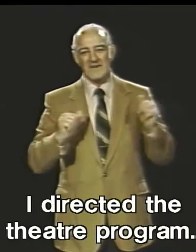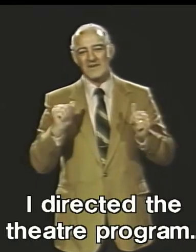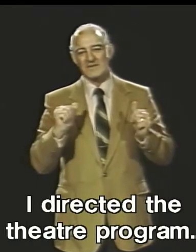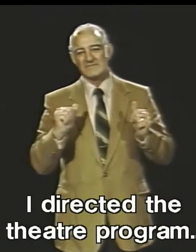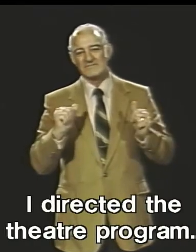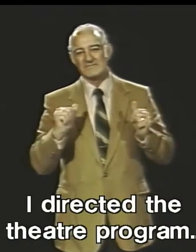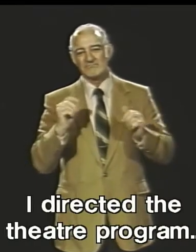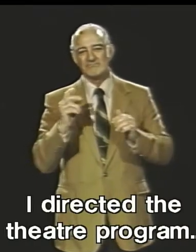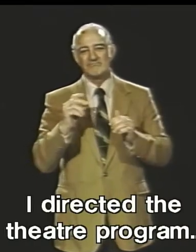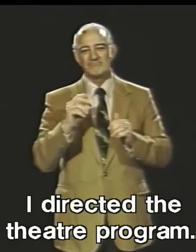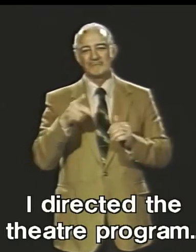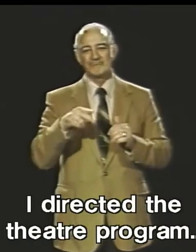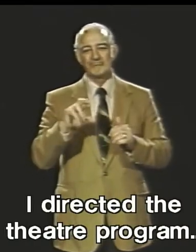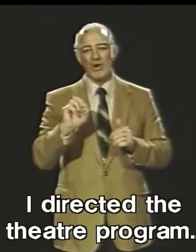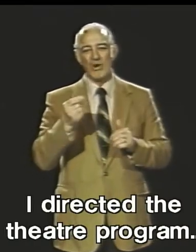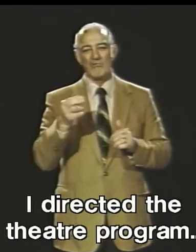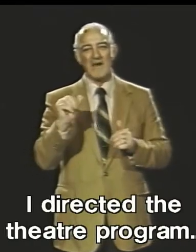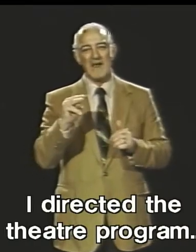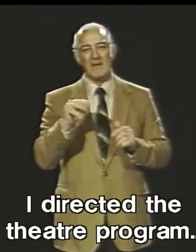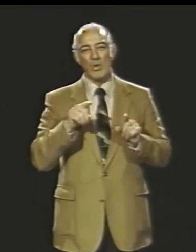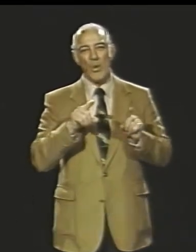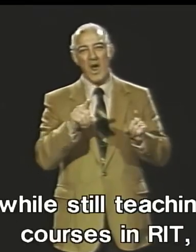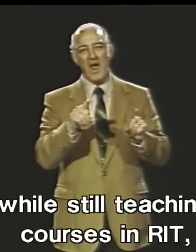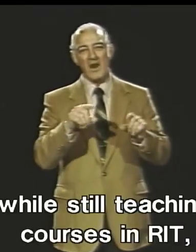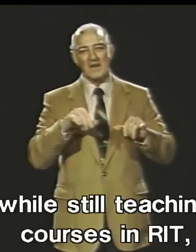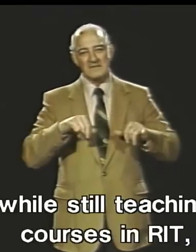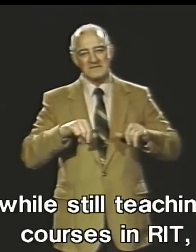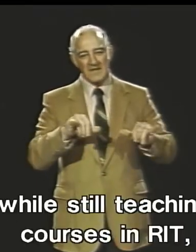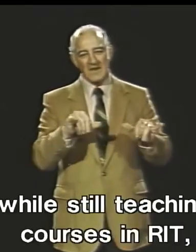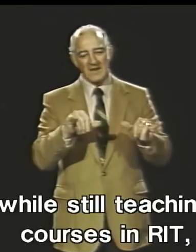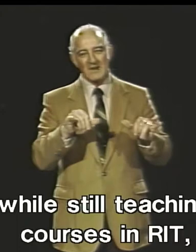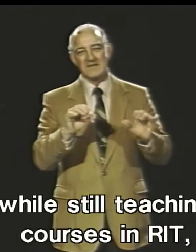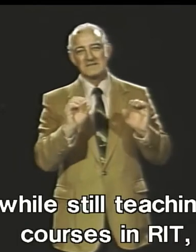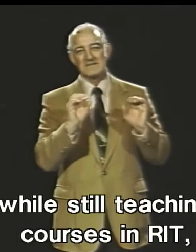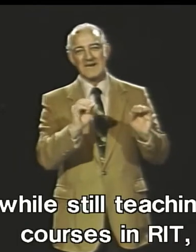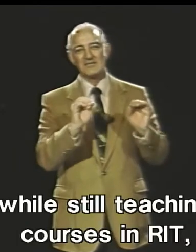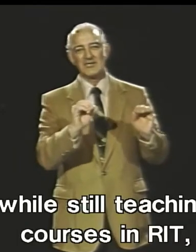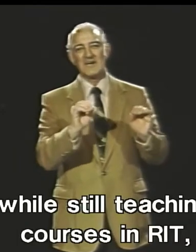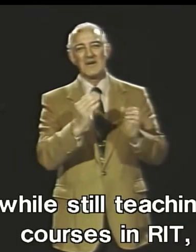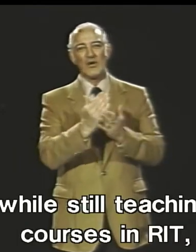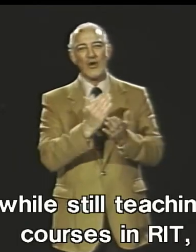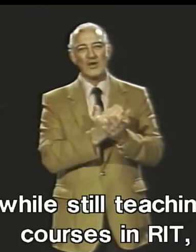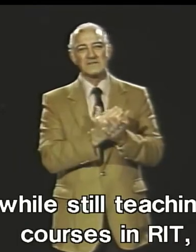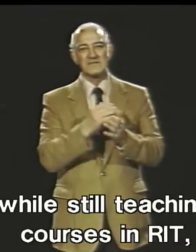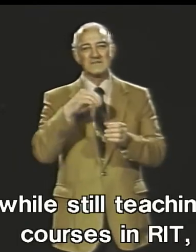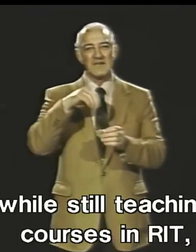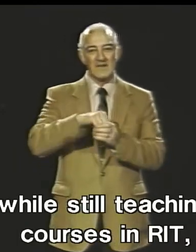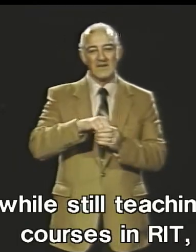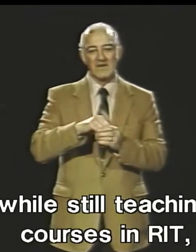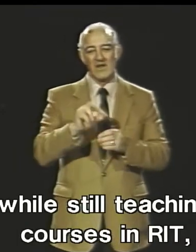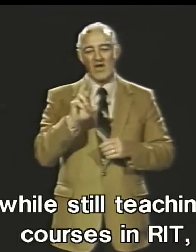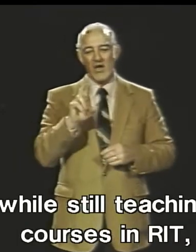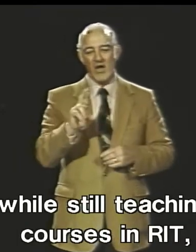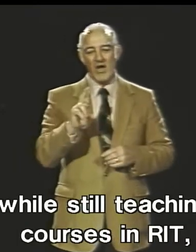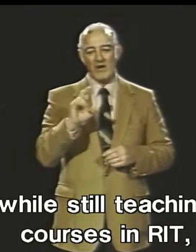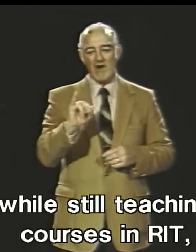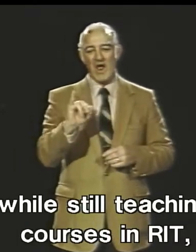I directed the theater program while still teaching courses in RIT,